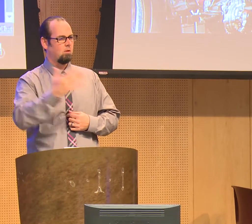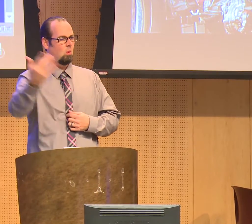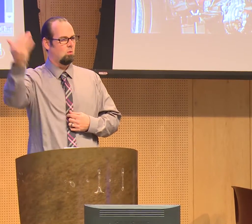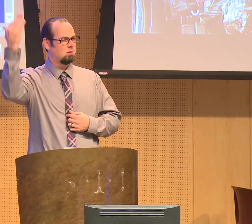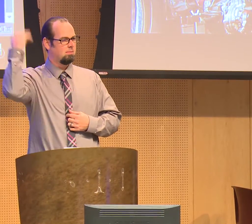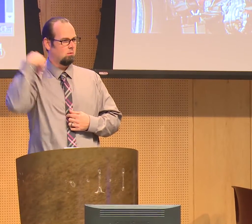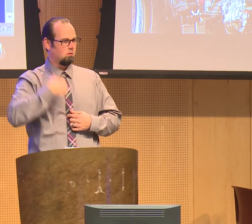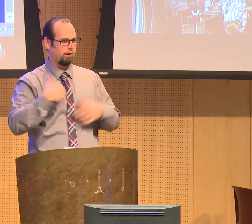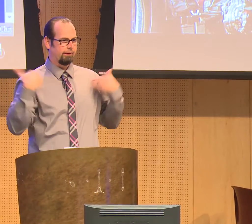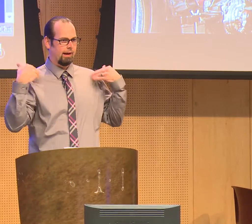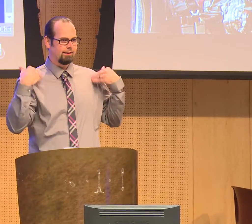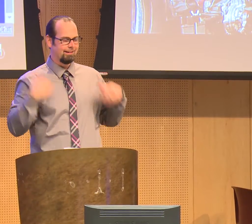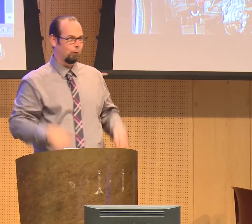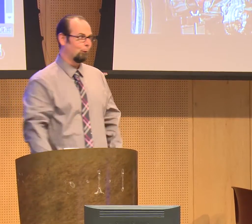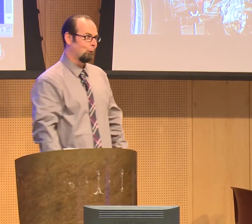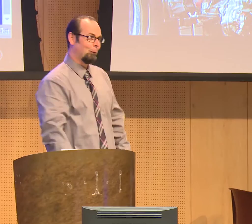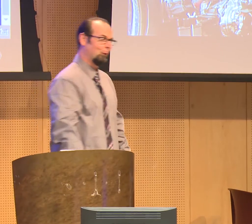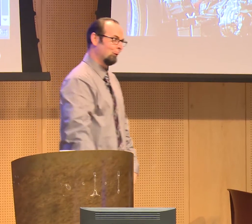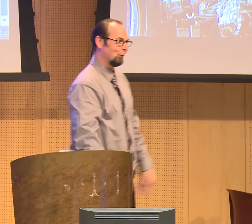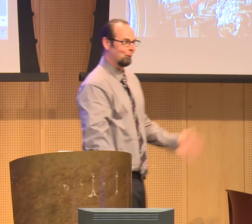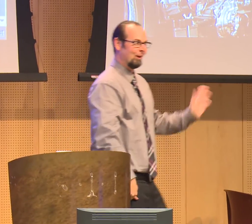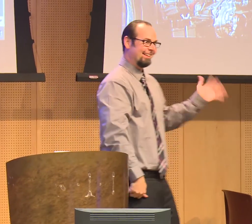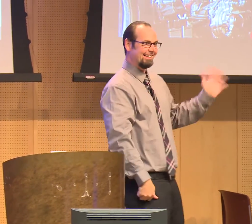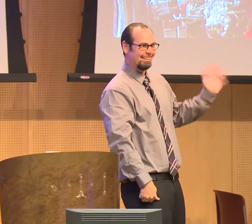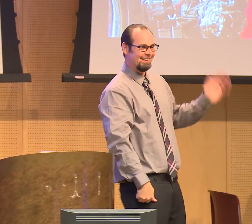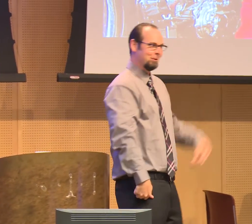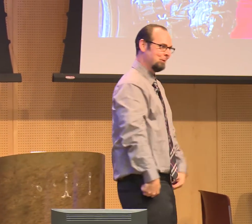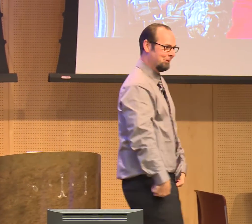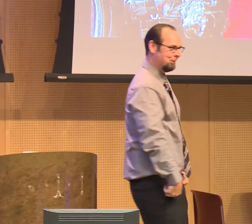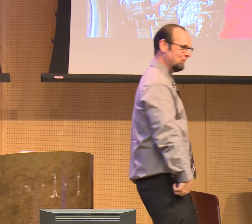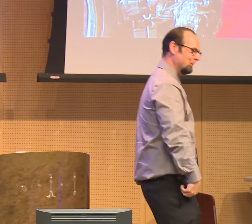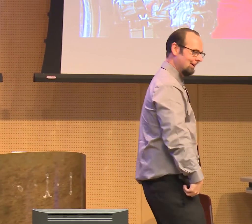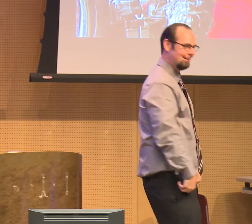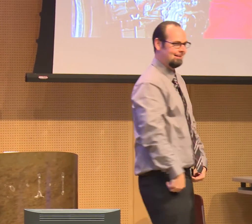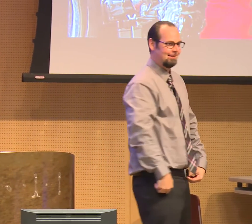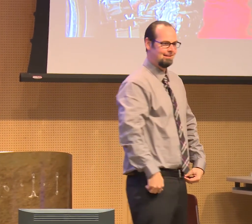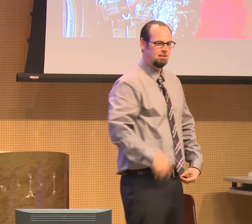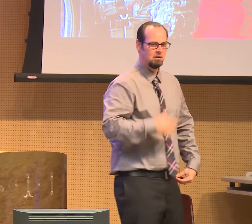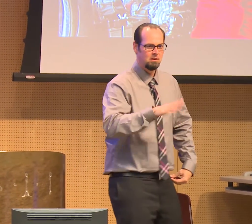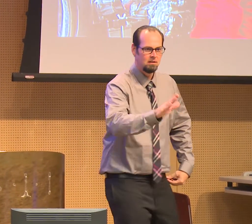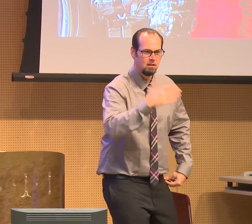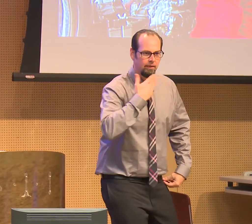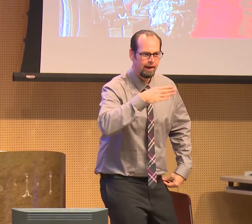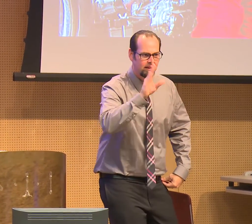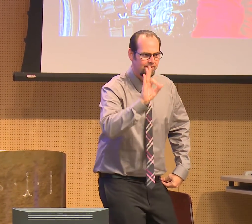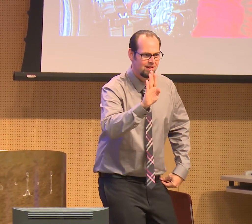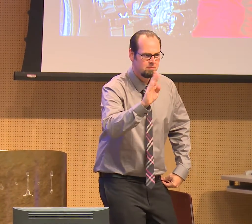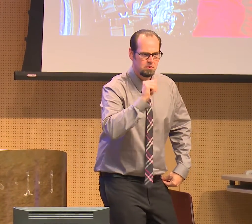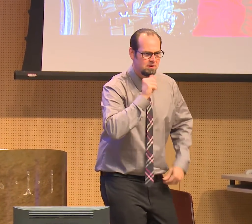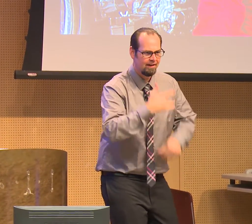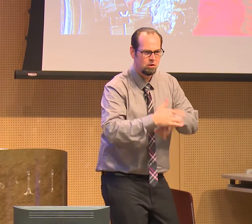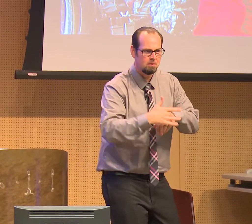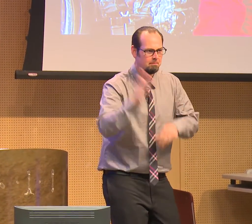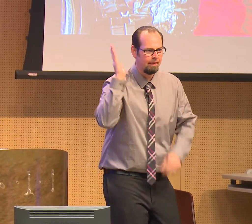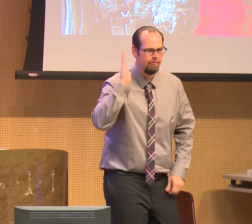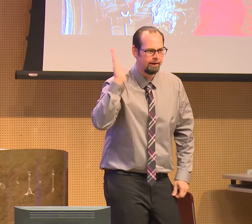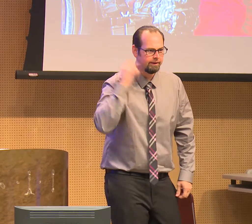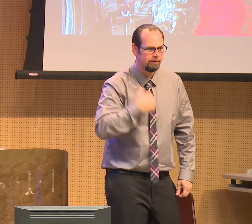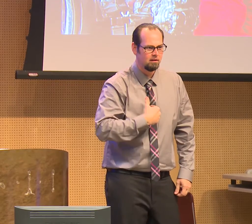I wanted to find a picture of myself when I was a young student here at NTID, but I am so grateful there was